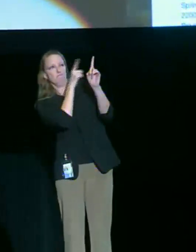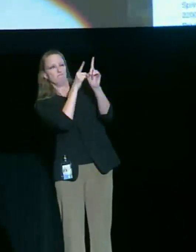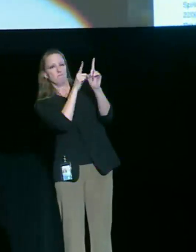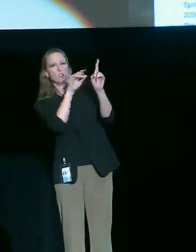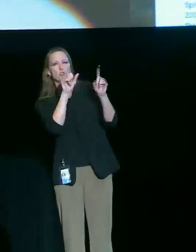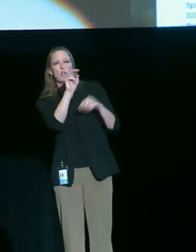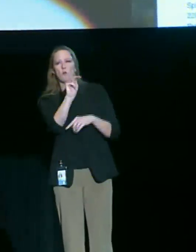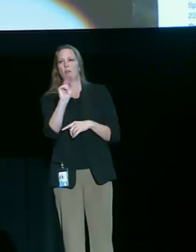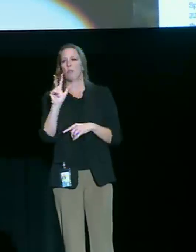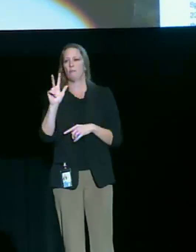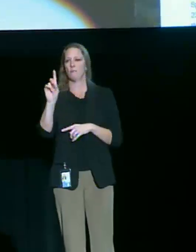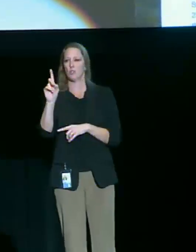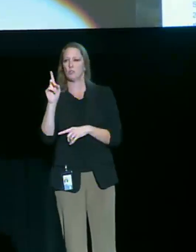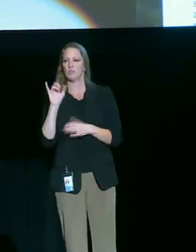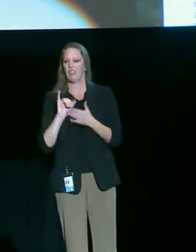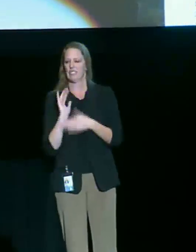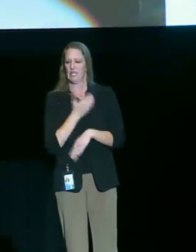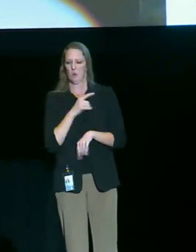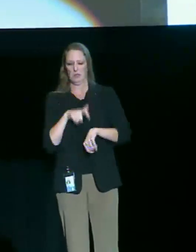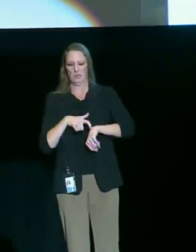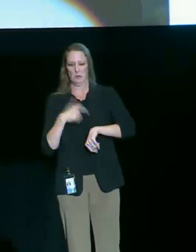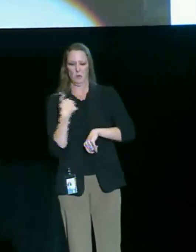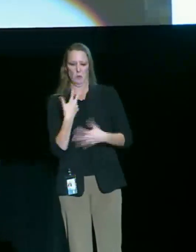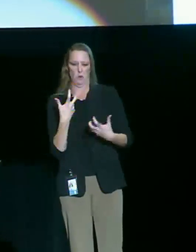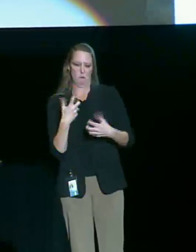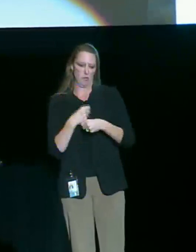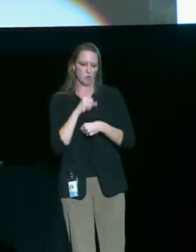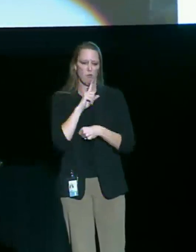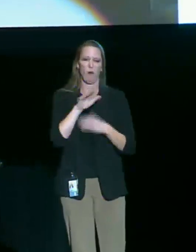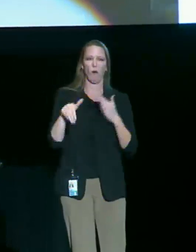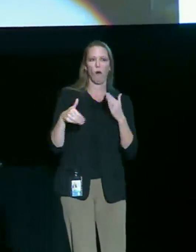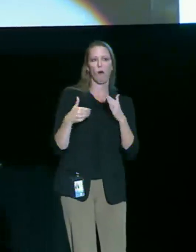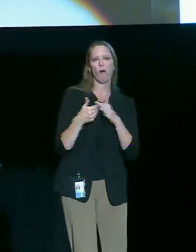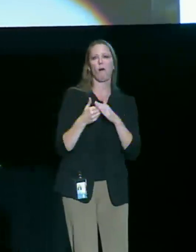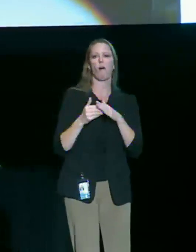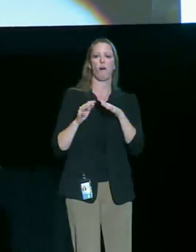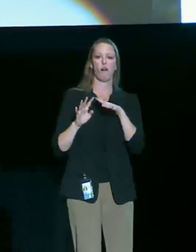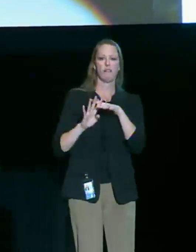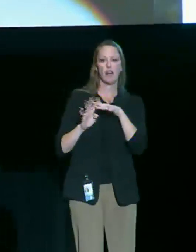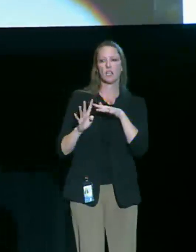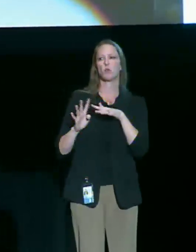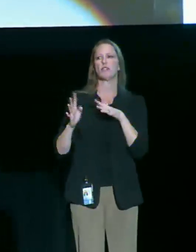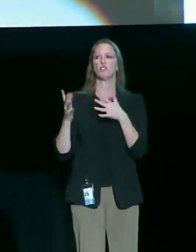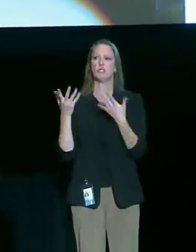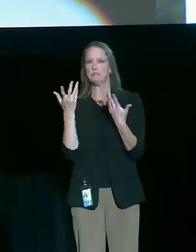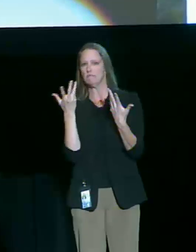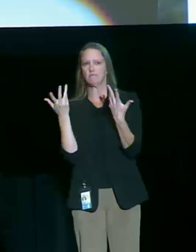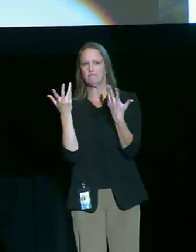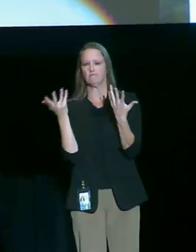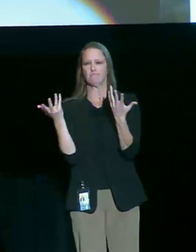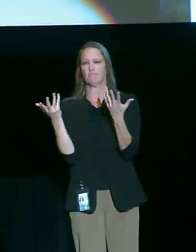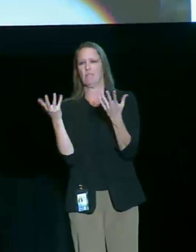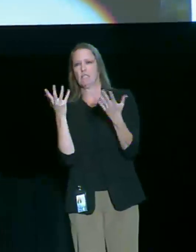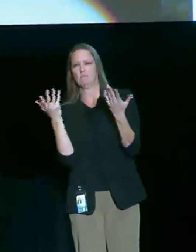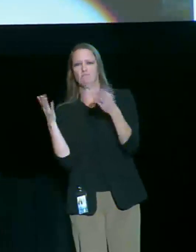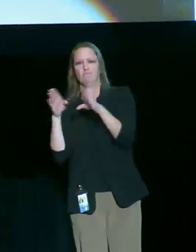as the time period that we want to make sure that all of our evacuation efforts are underway, and we're moving towards that goal.